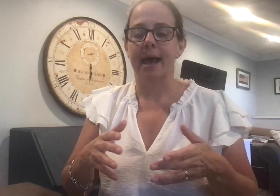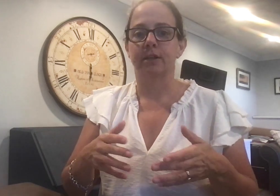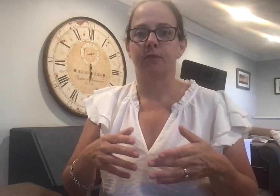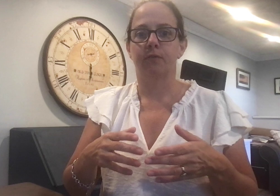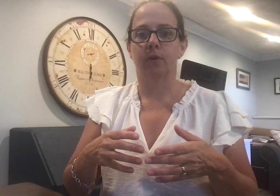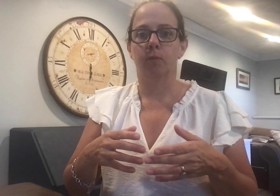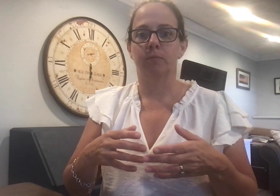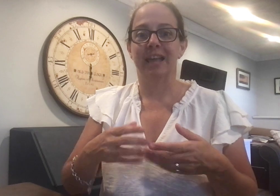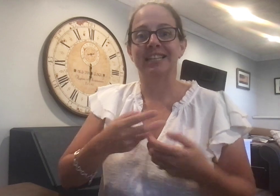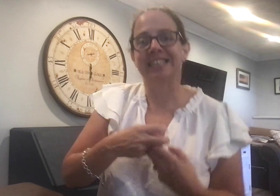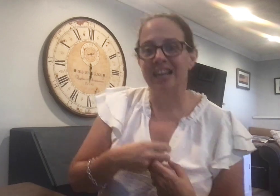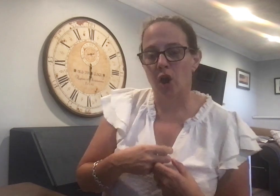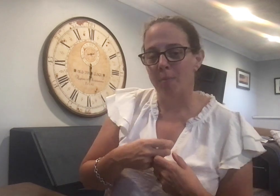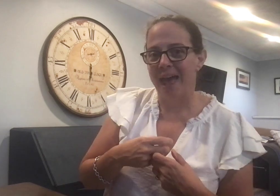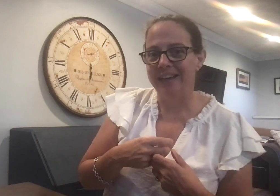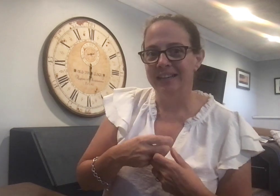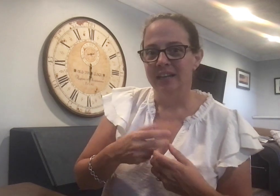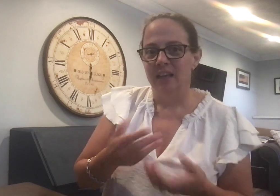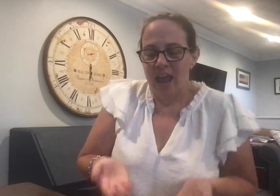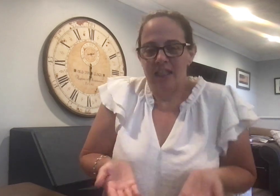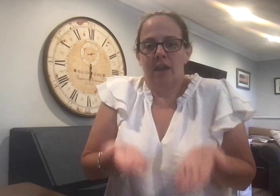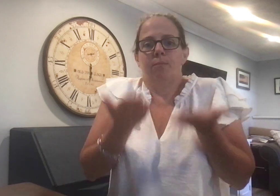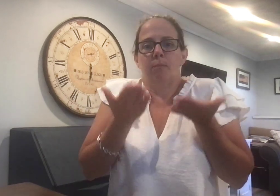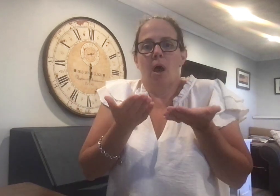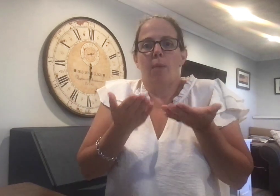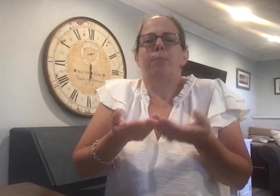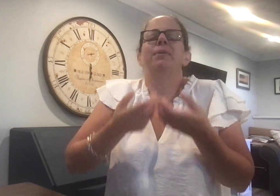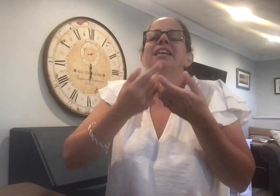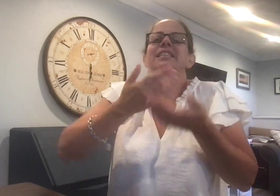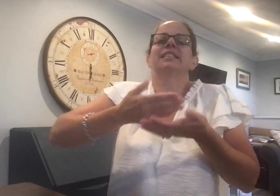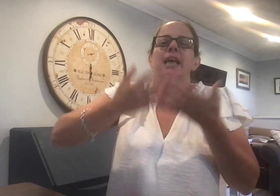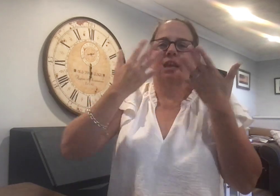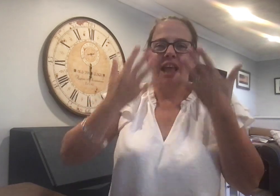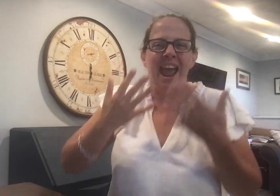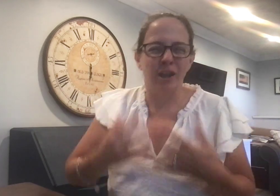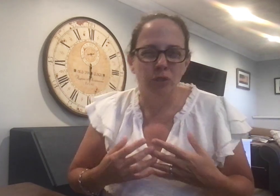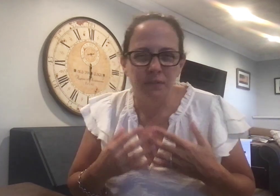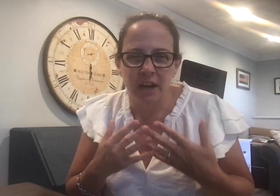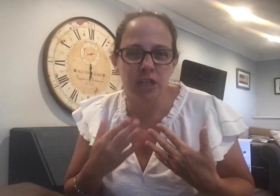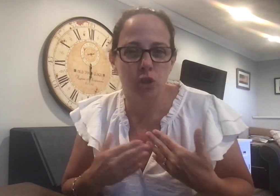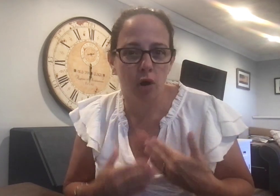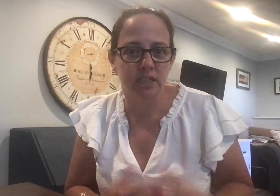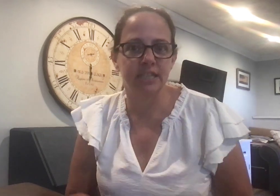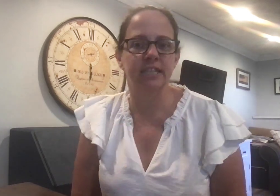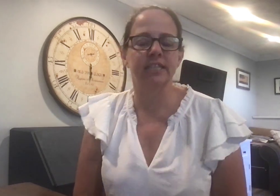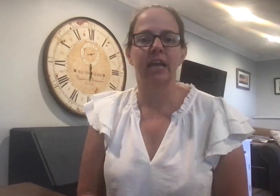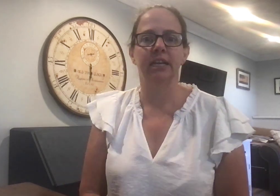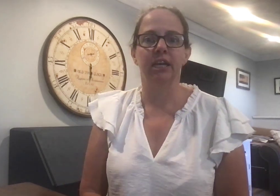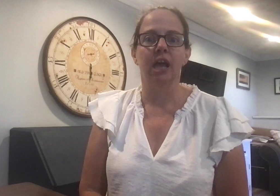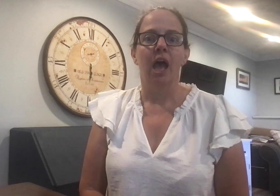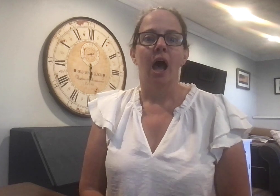to film like sitting on a bed and then up, because it's like the angle is funny. It's hard to see the signing.